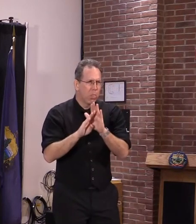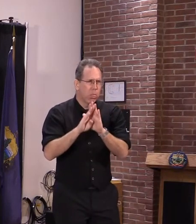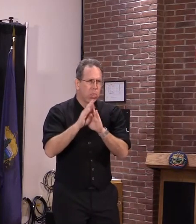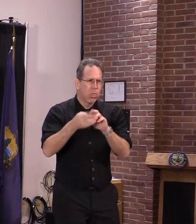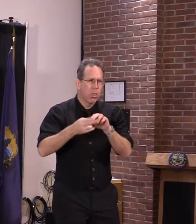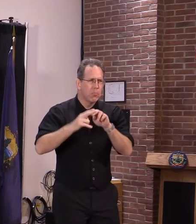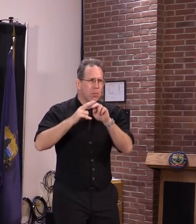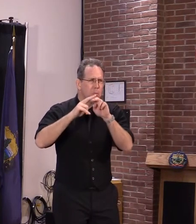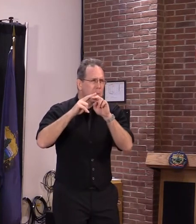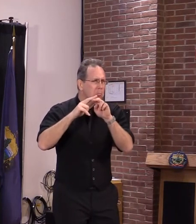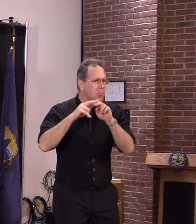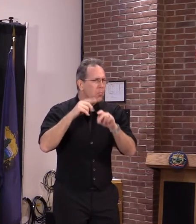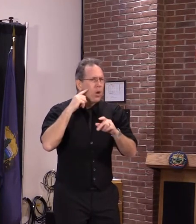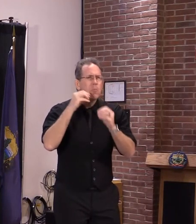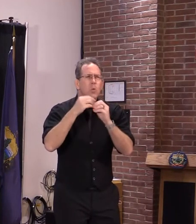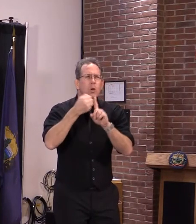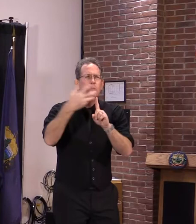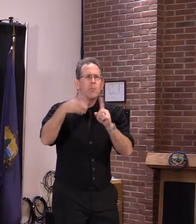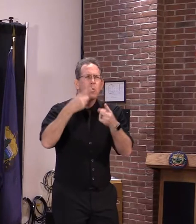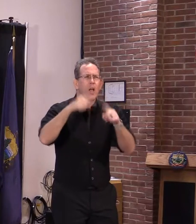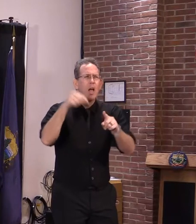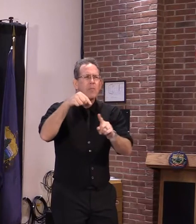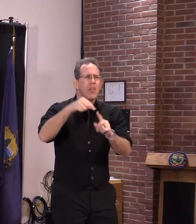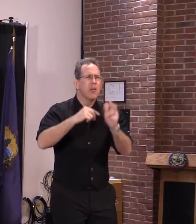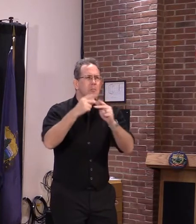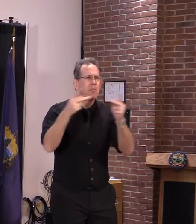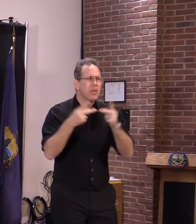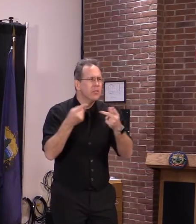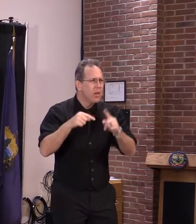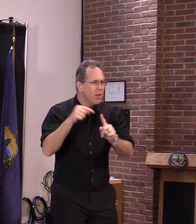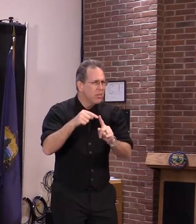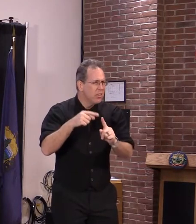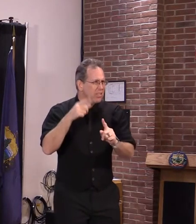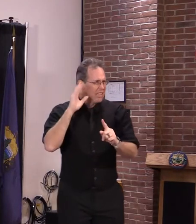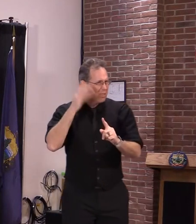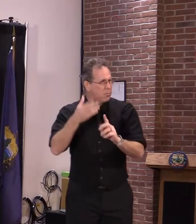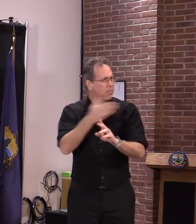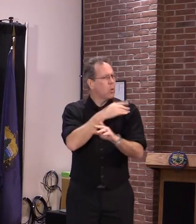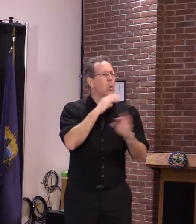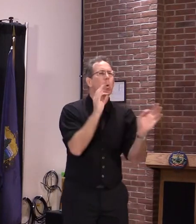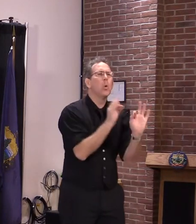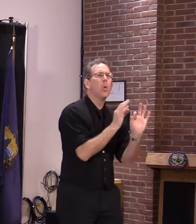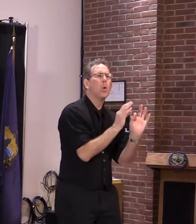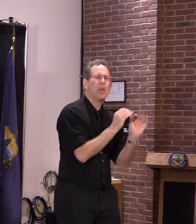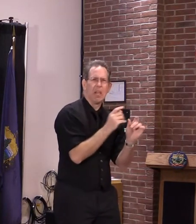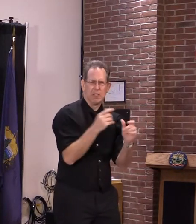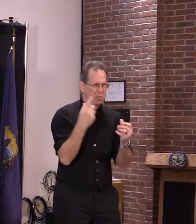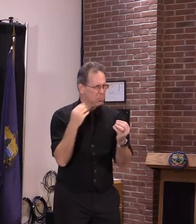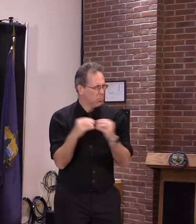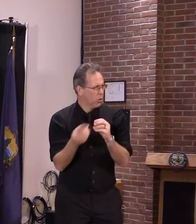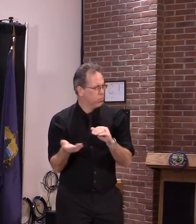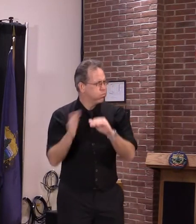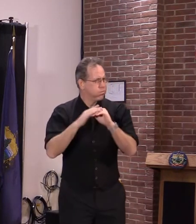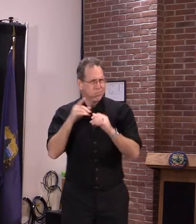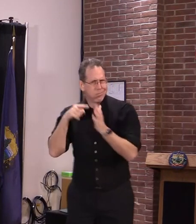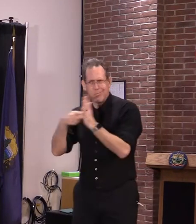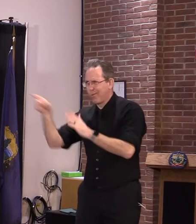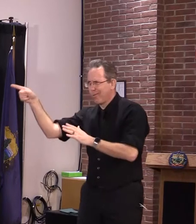basically winter of 2020. You know, we have some details